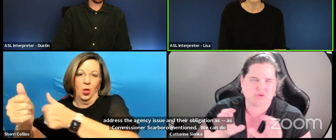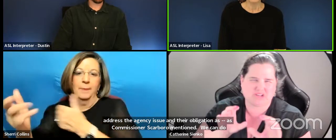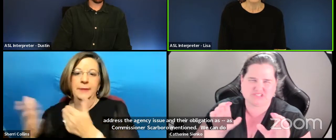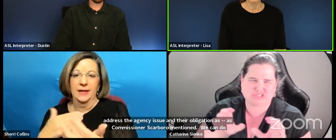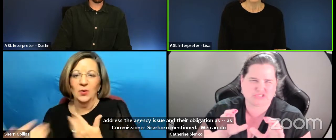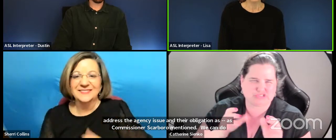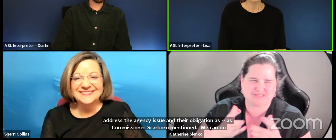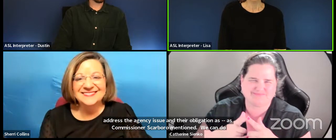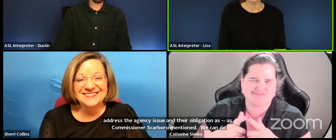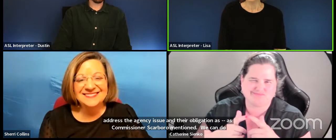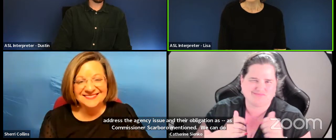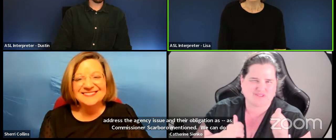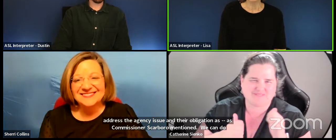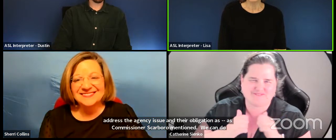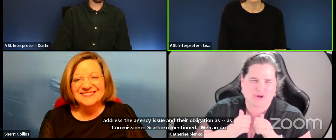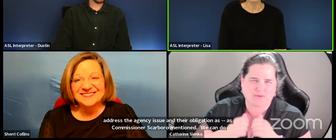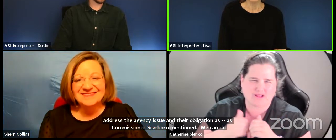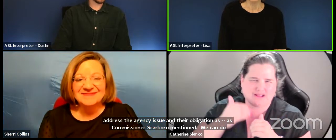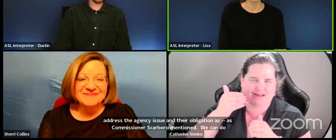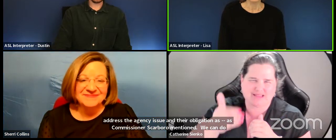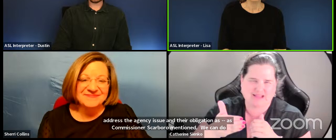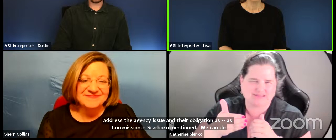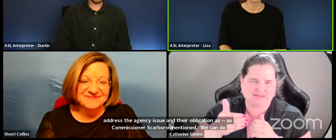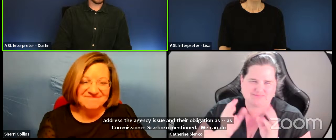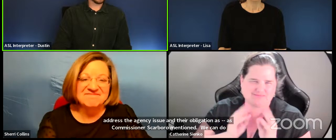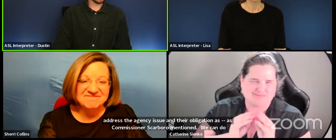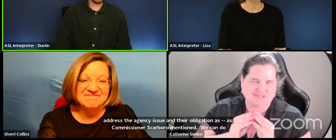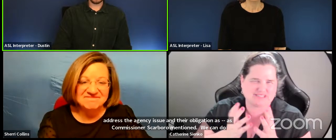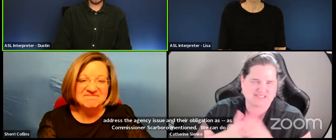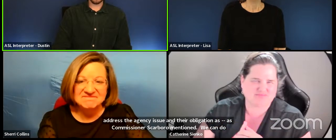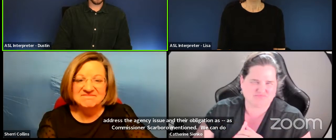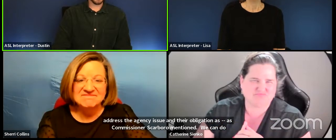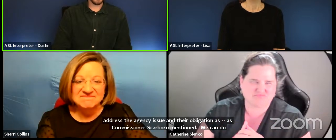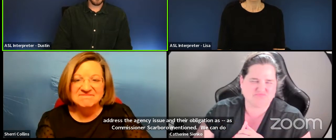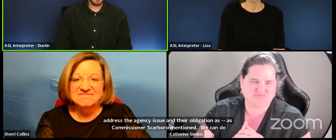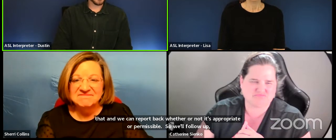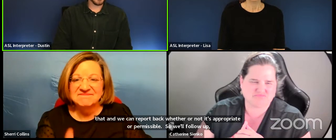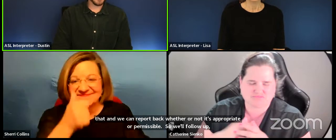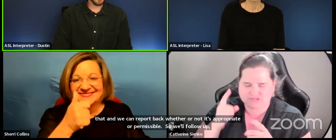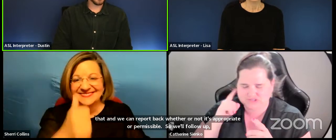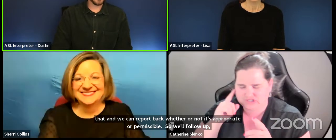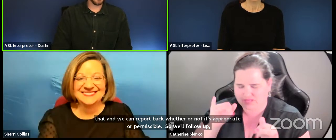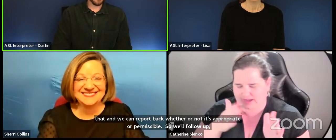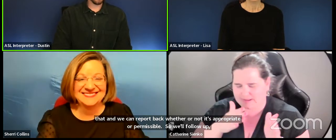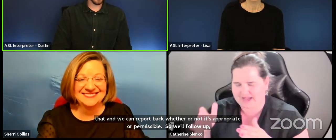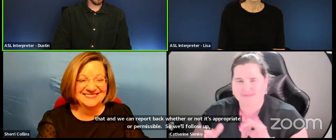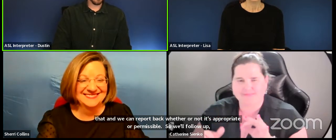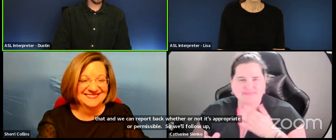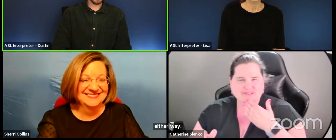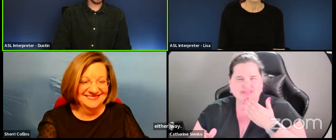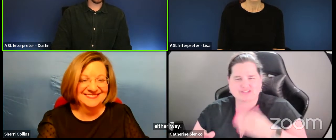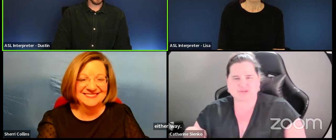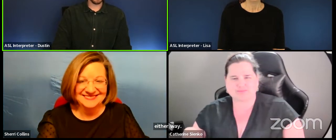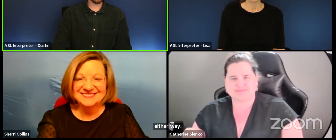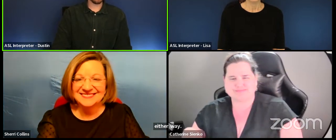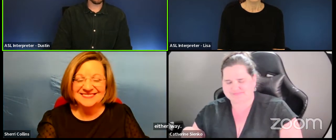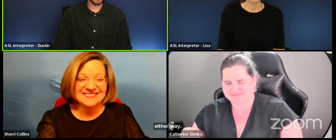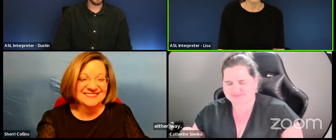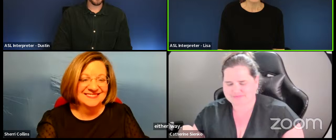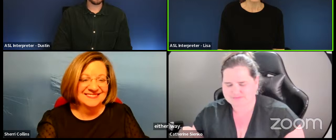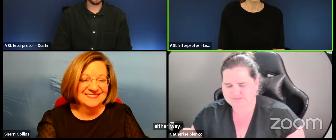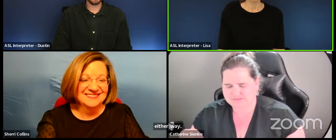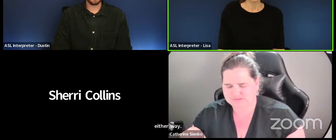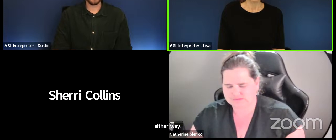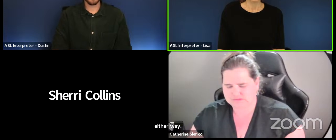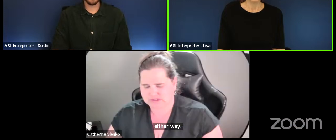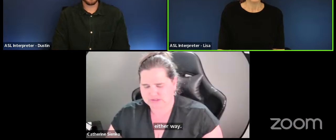permissible. So we'll follow up either way. Sounds good. No action then. We'll just wait for a follow-up at the next meeting. Thank